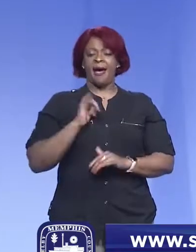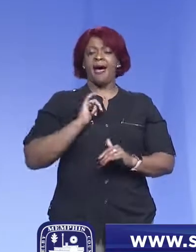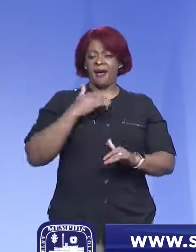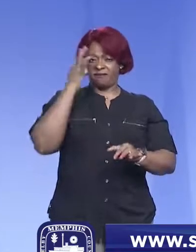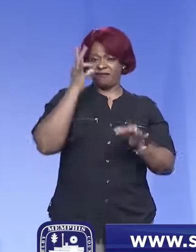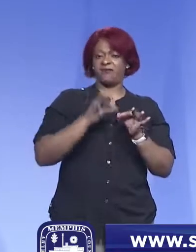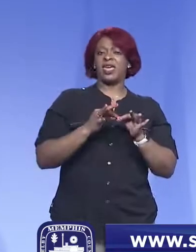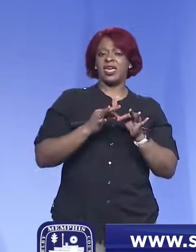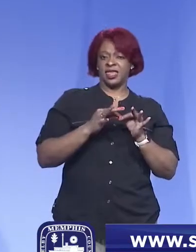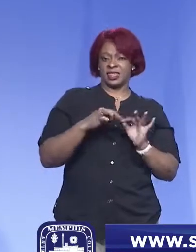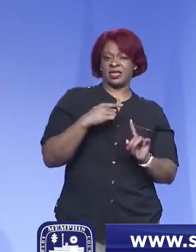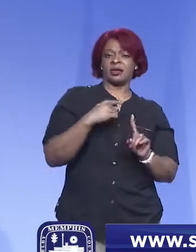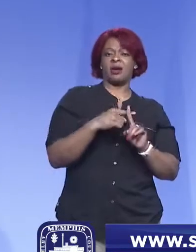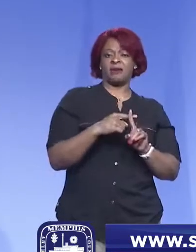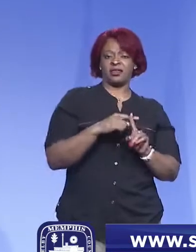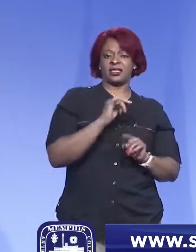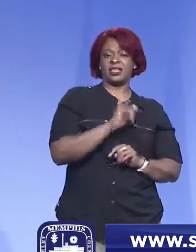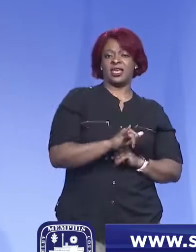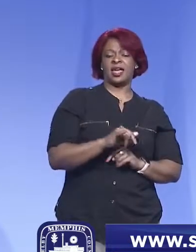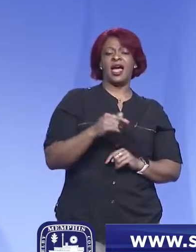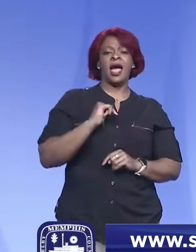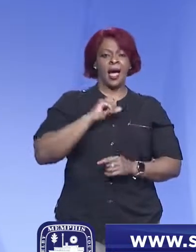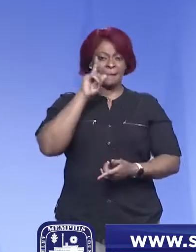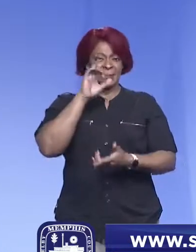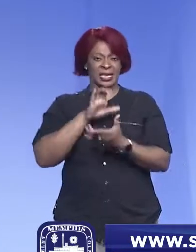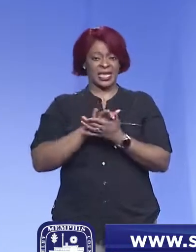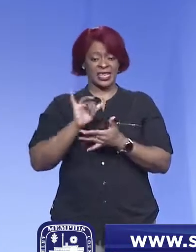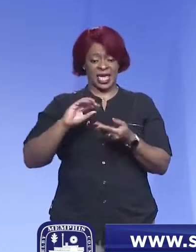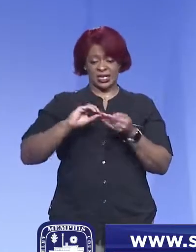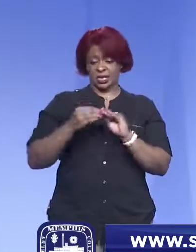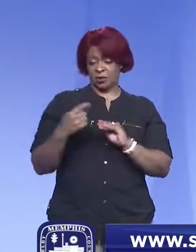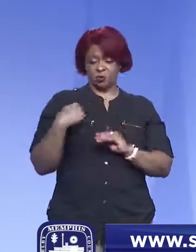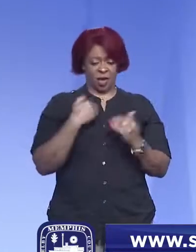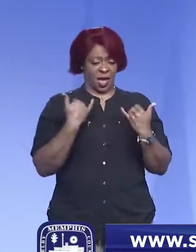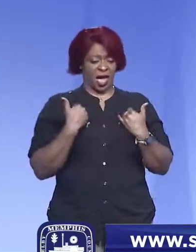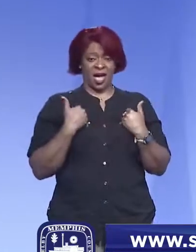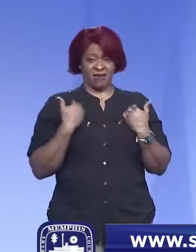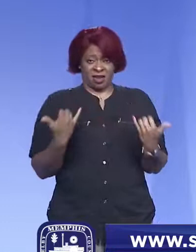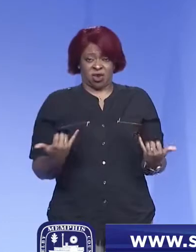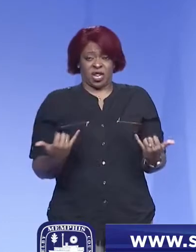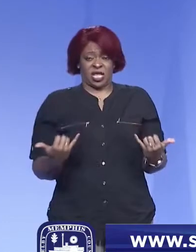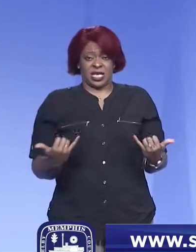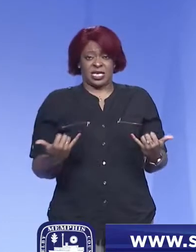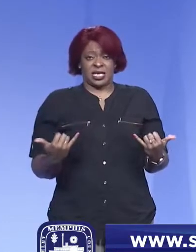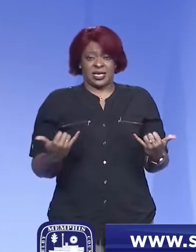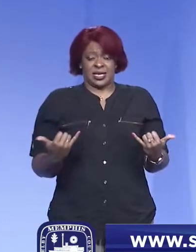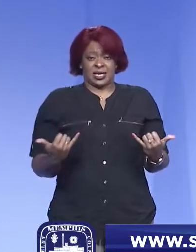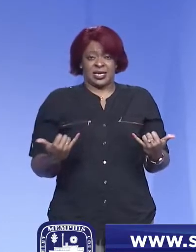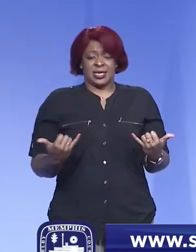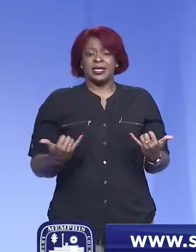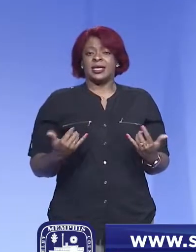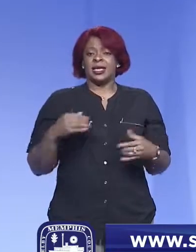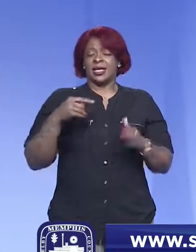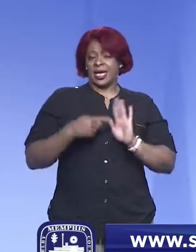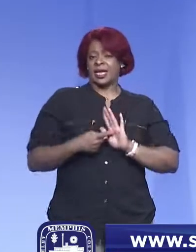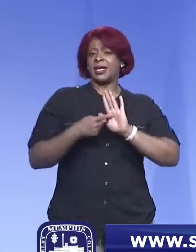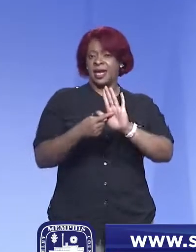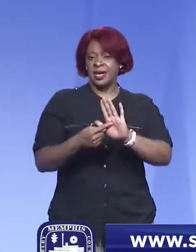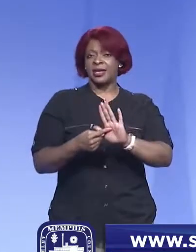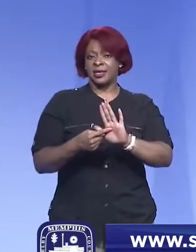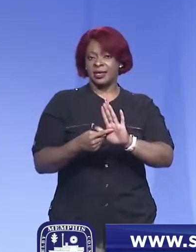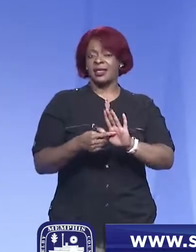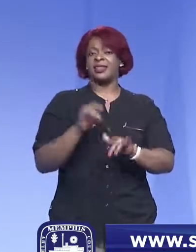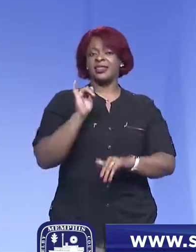it, that I believe that the data that we have available currently indicate that it